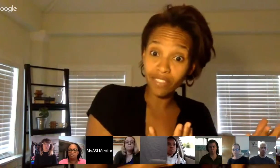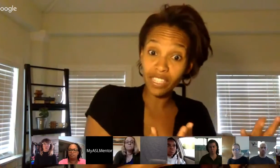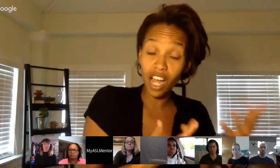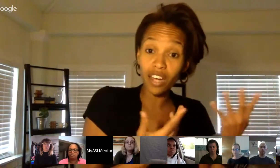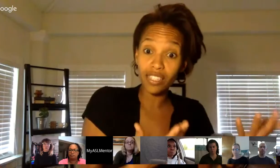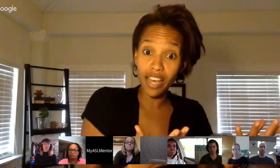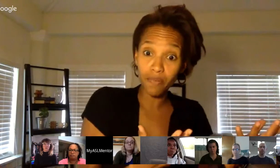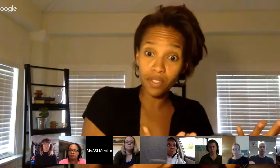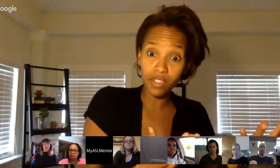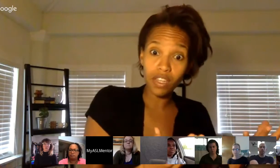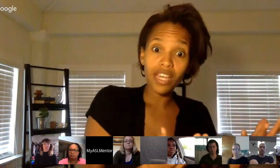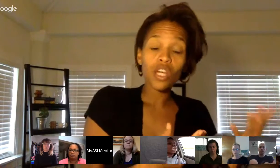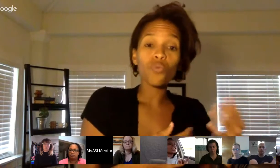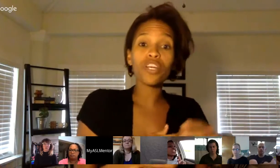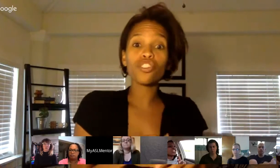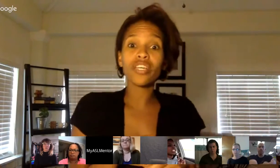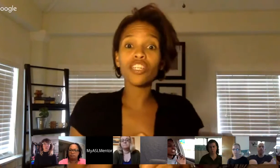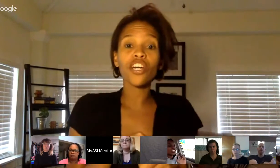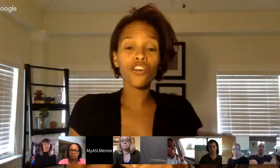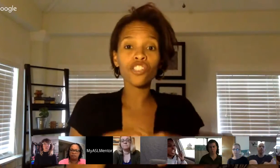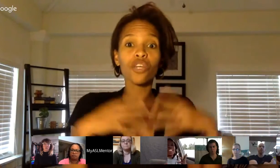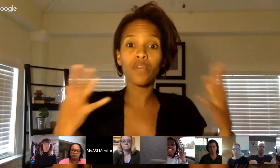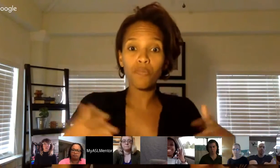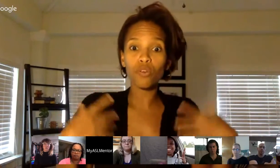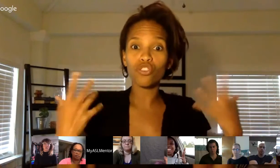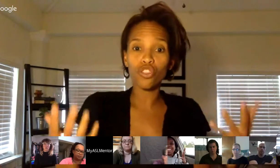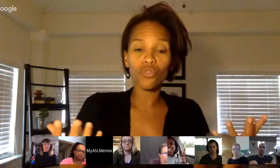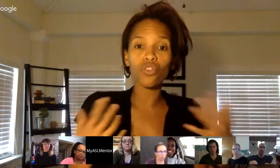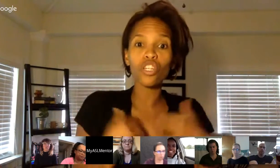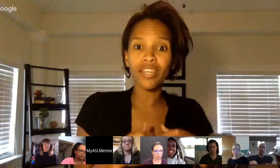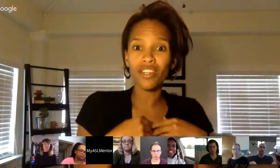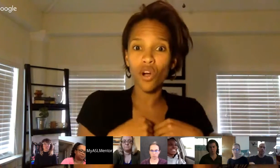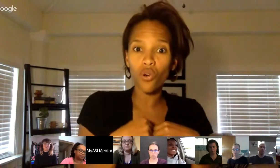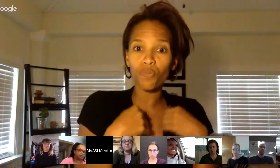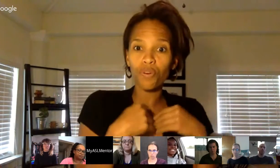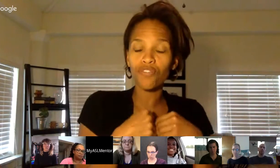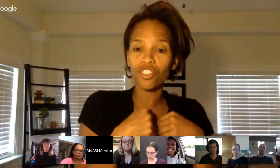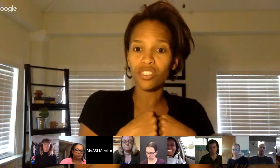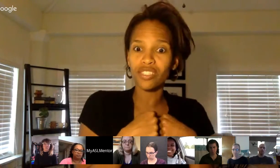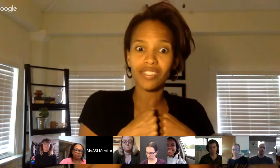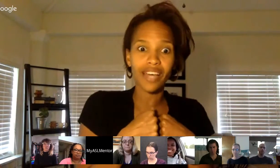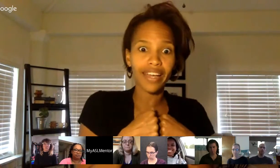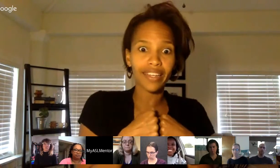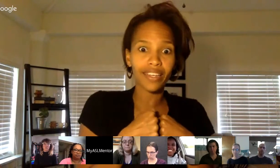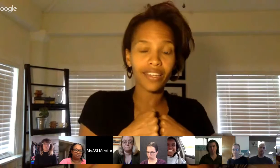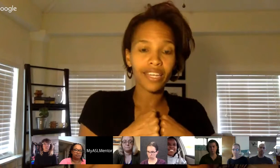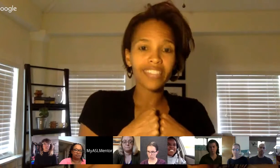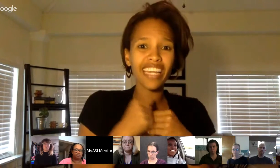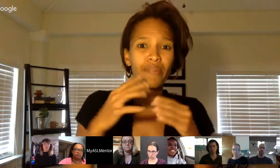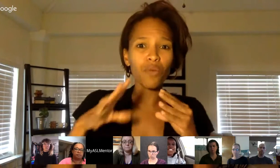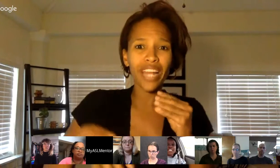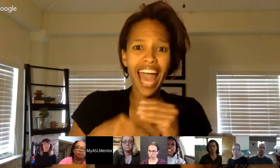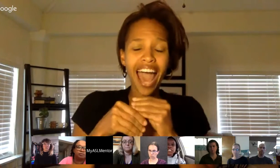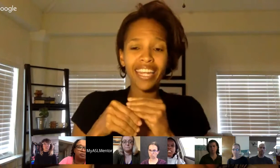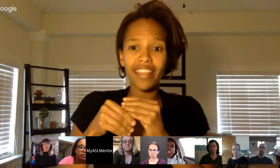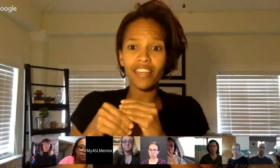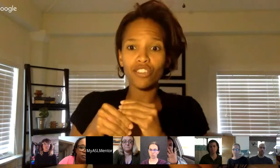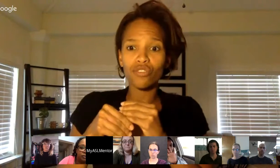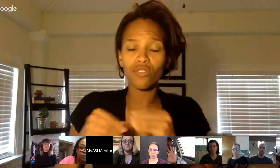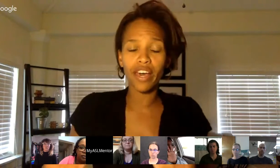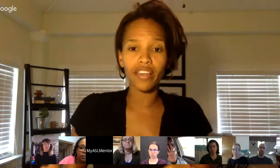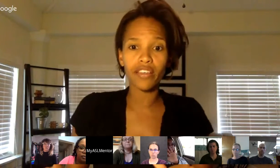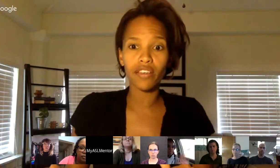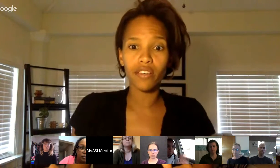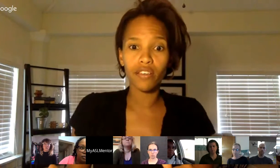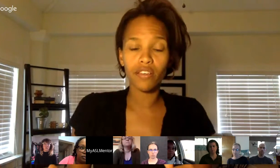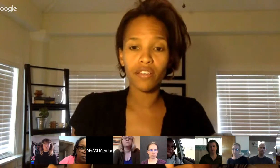intersectionality, this concept, which is encouraging people to look at their own privilege in society. Does anybody want to add anything